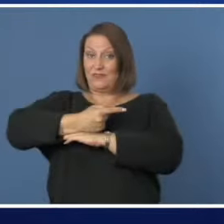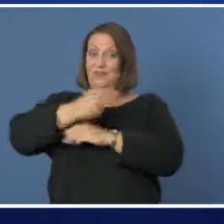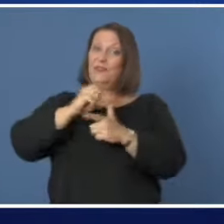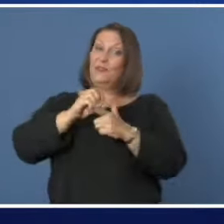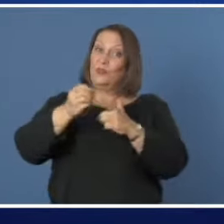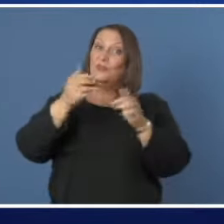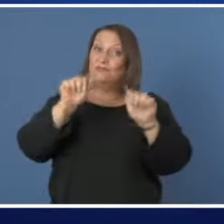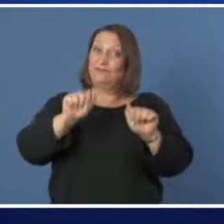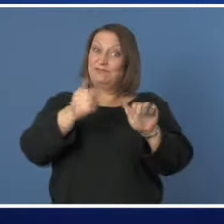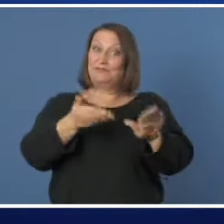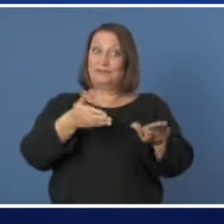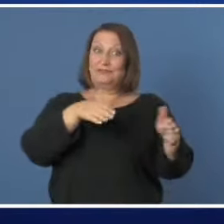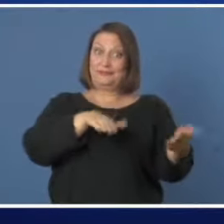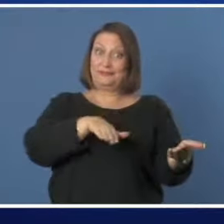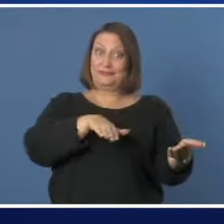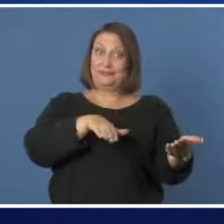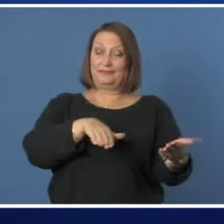be unavoidable.